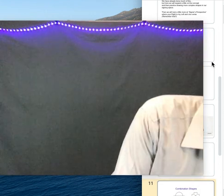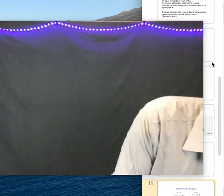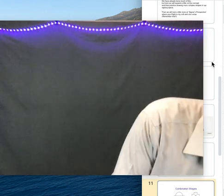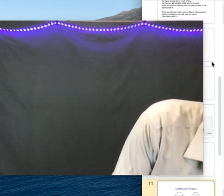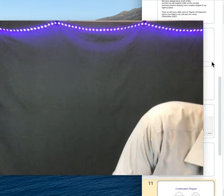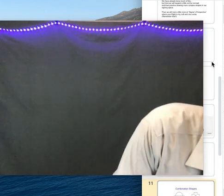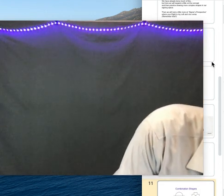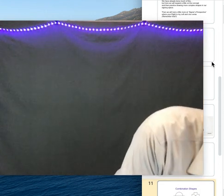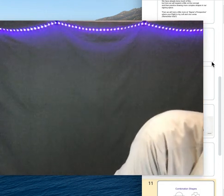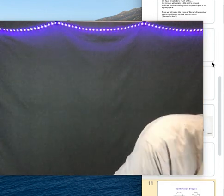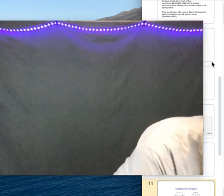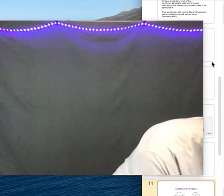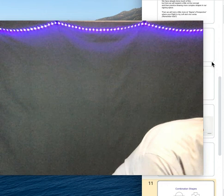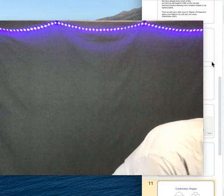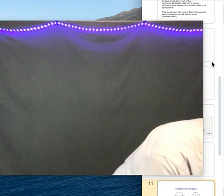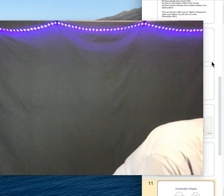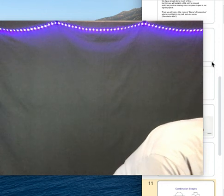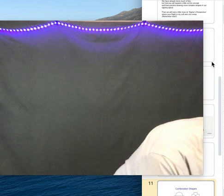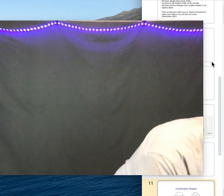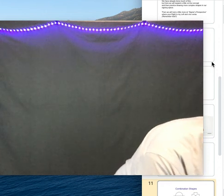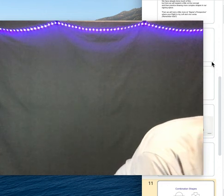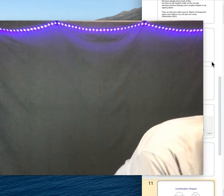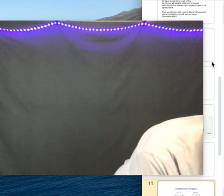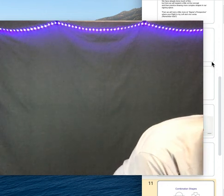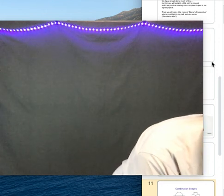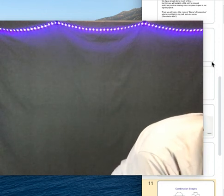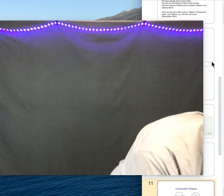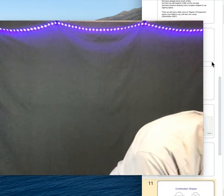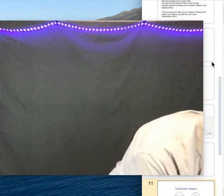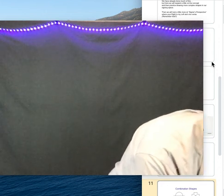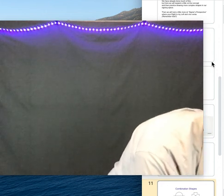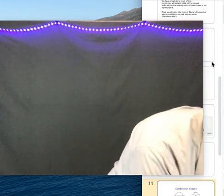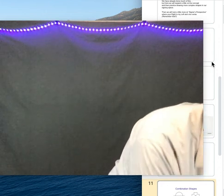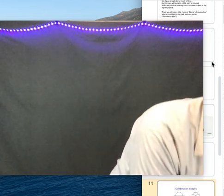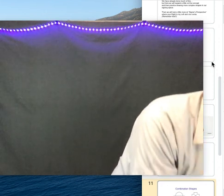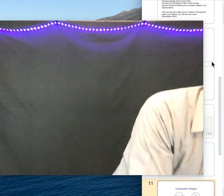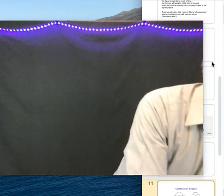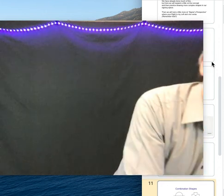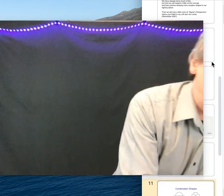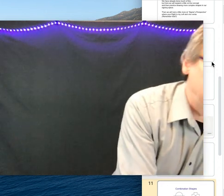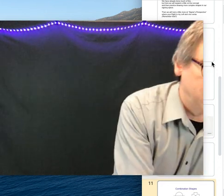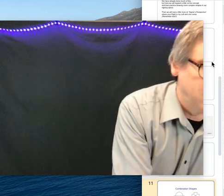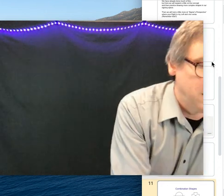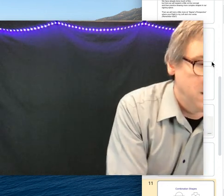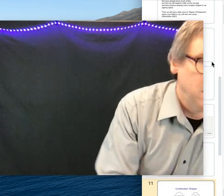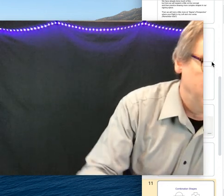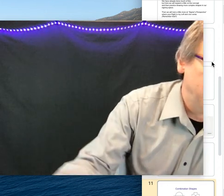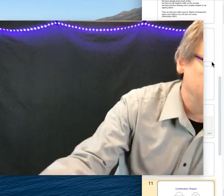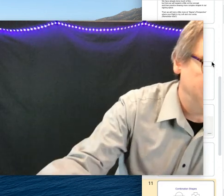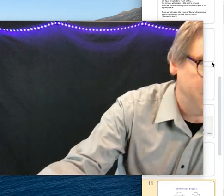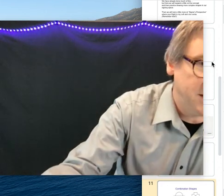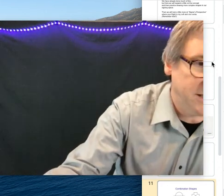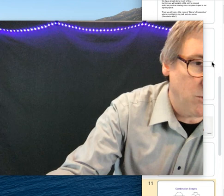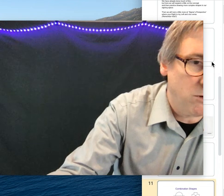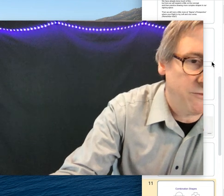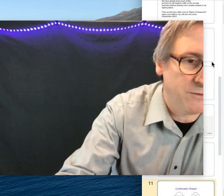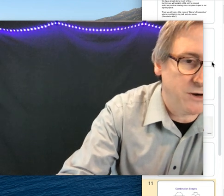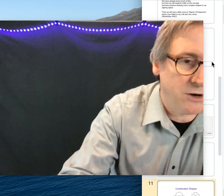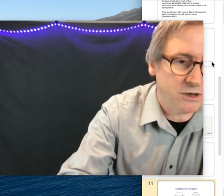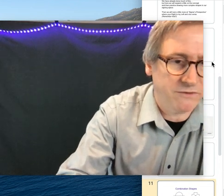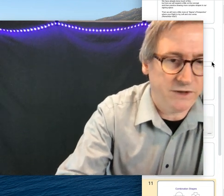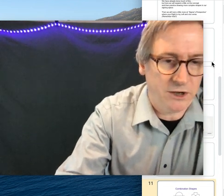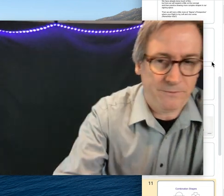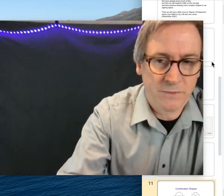to plug this in because my laptop is starting to make loud fan noises because it is getting warm